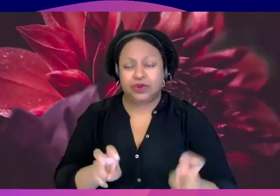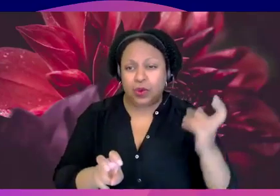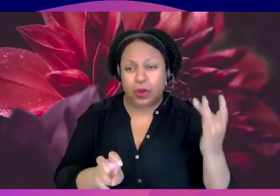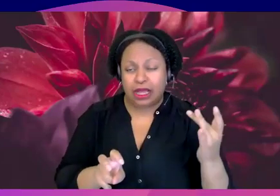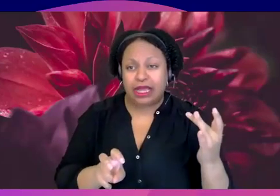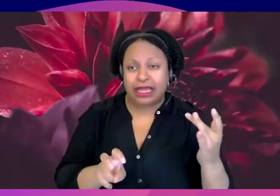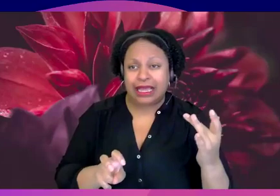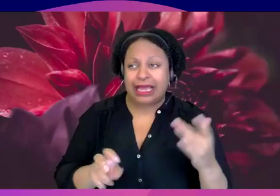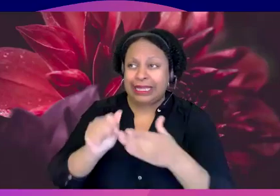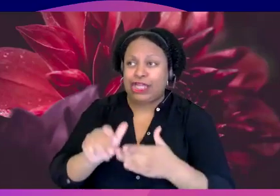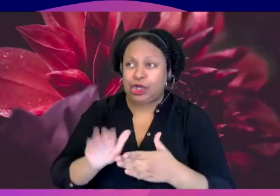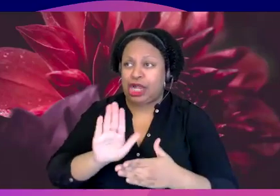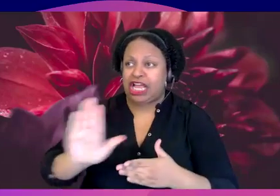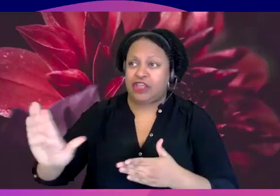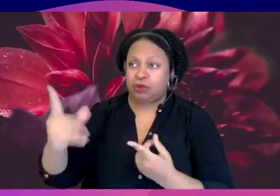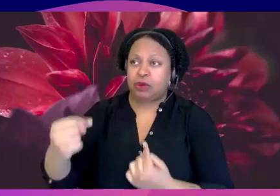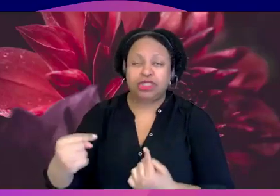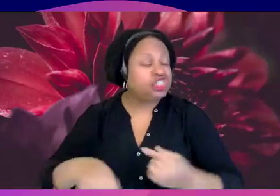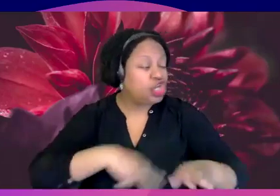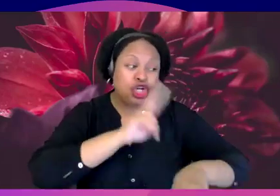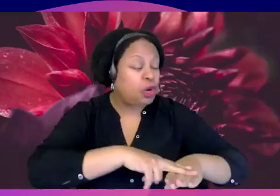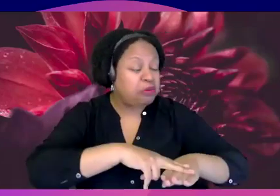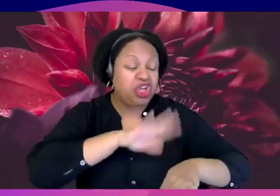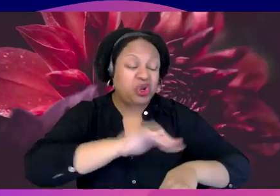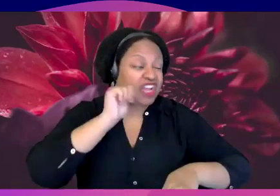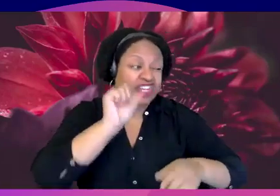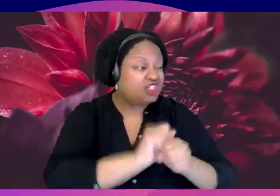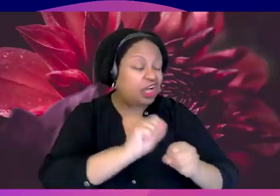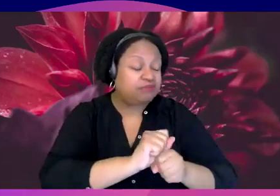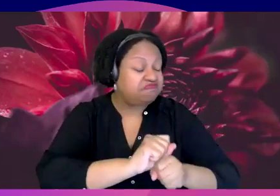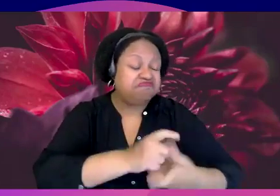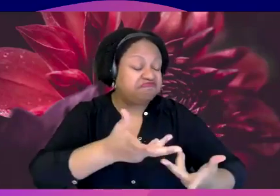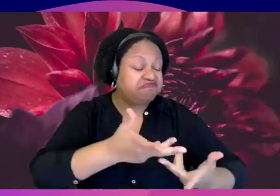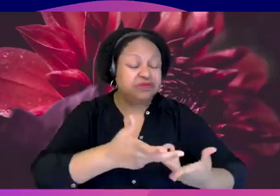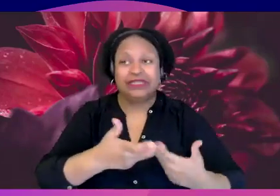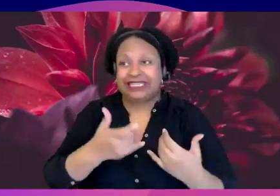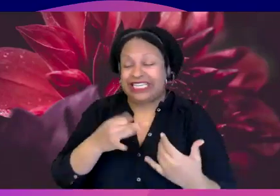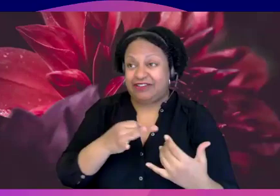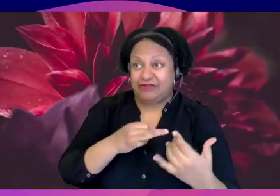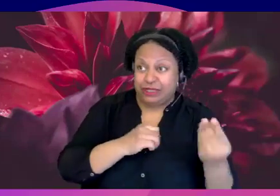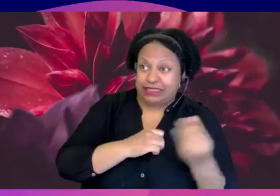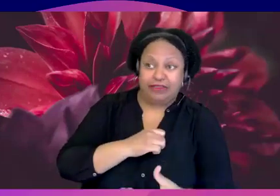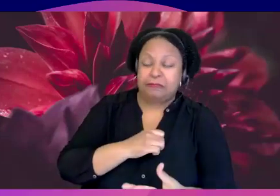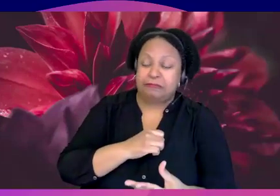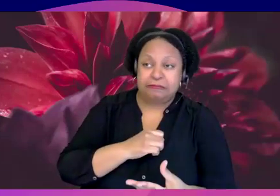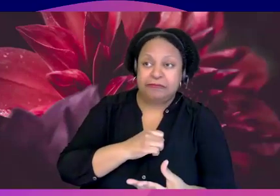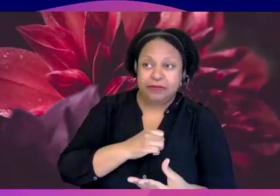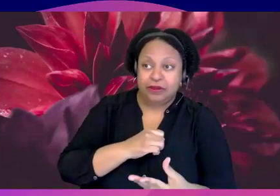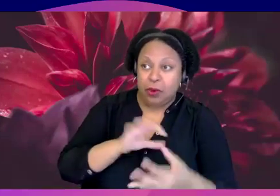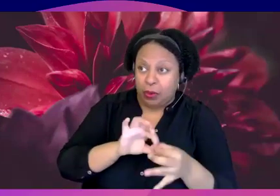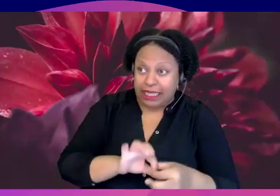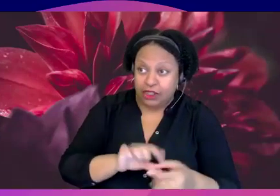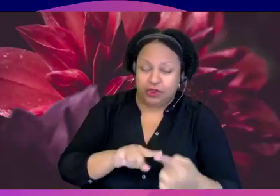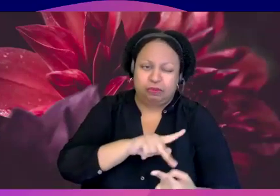a response from leadership as a normal part of the job, while reframing it back as something often related to